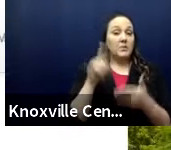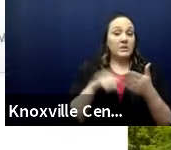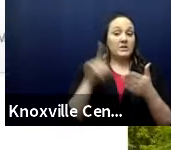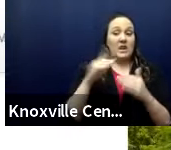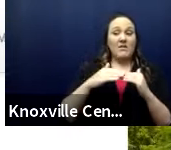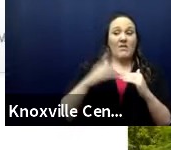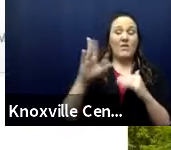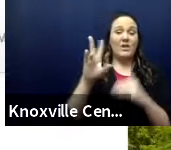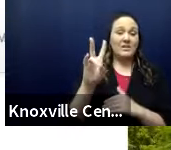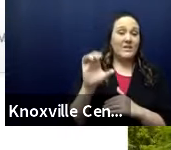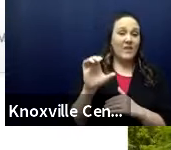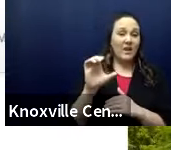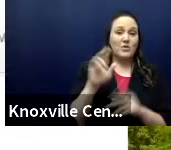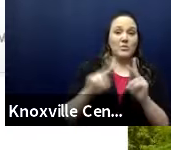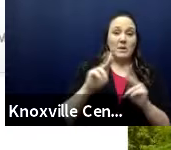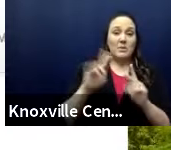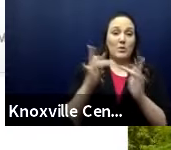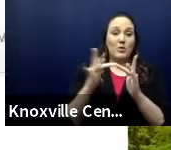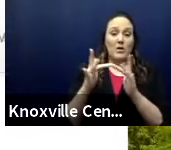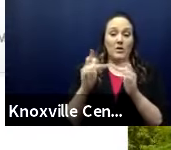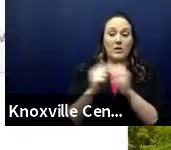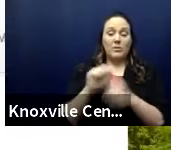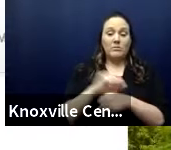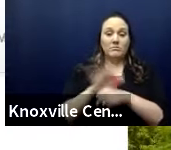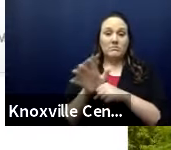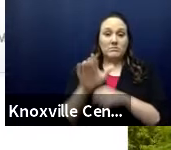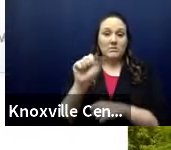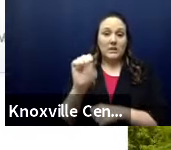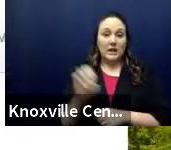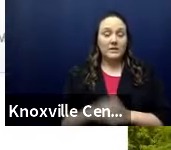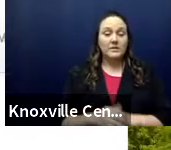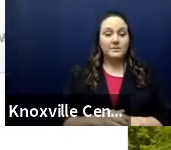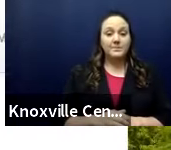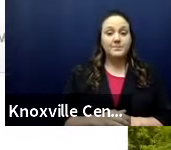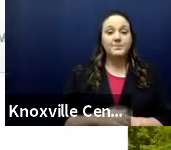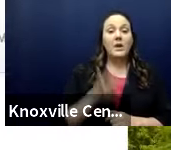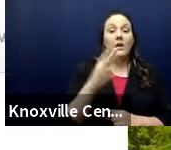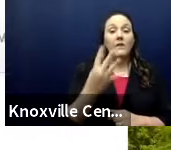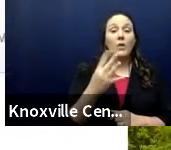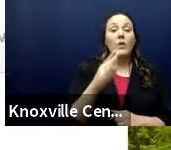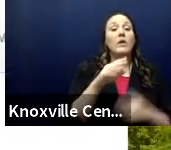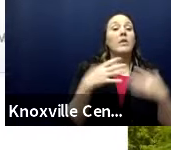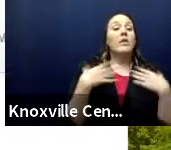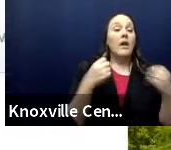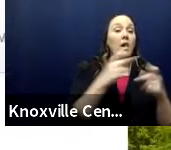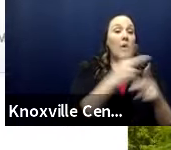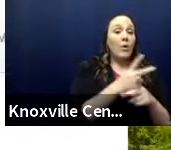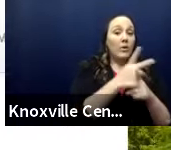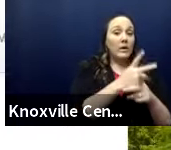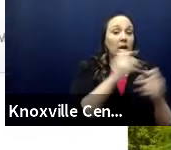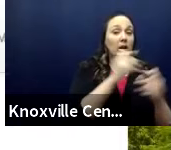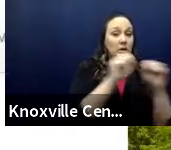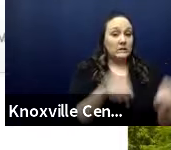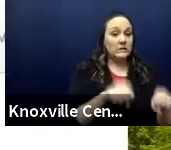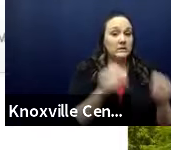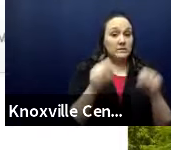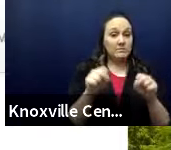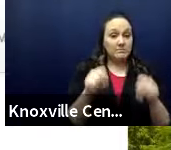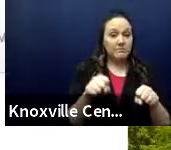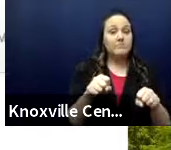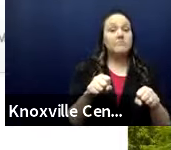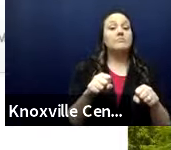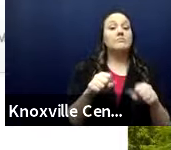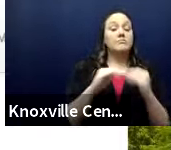close contacts to cases. Our fourth benchmark, healthcare system capabilities remain within current forecasted